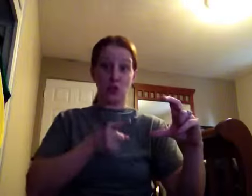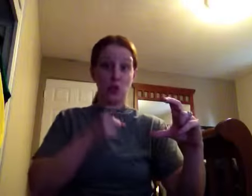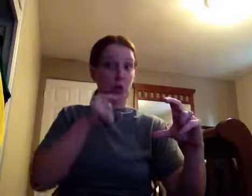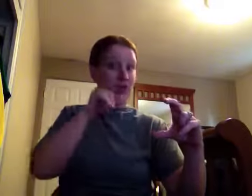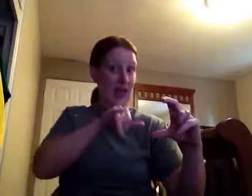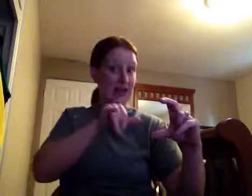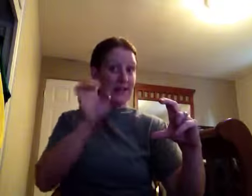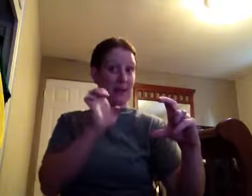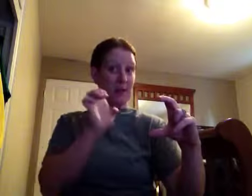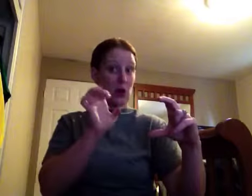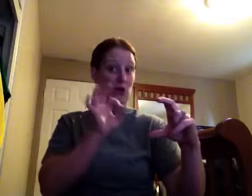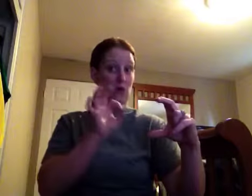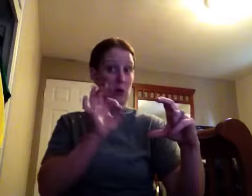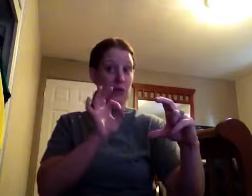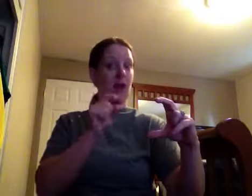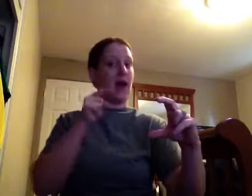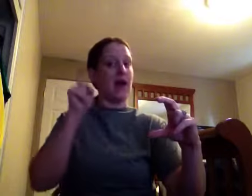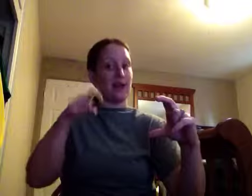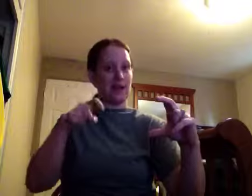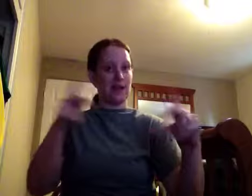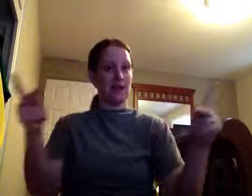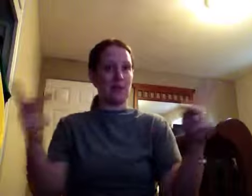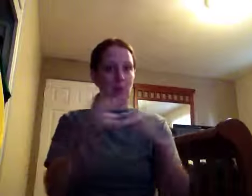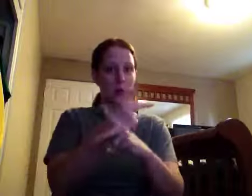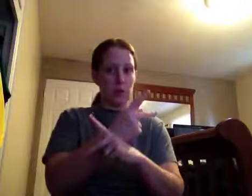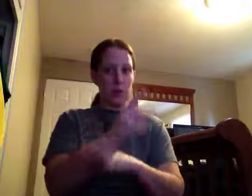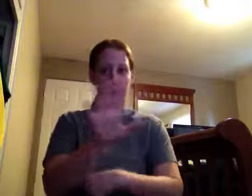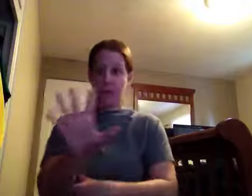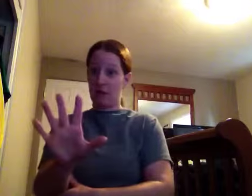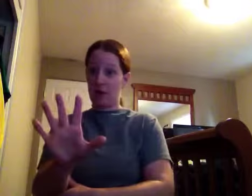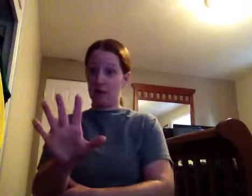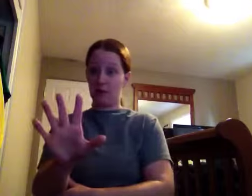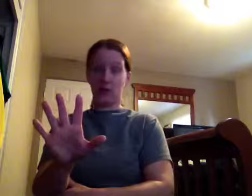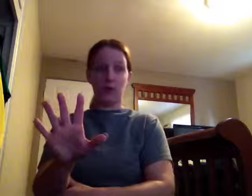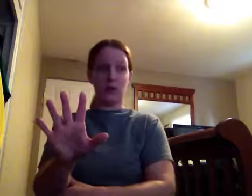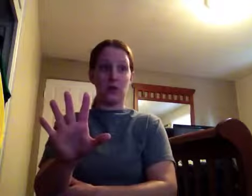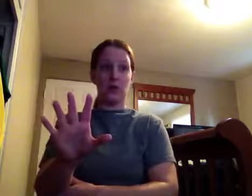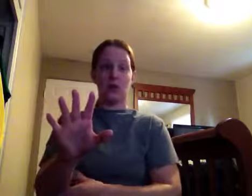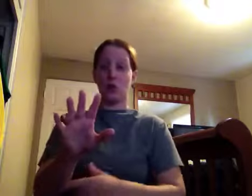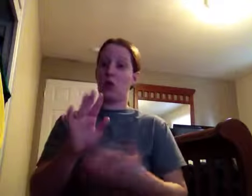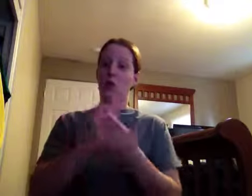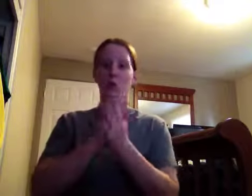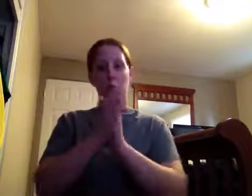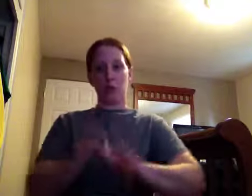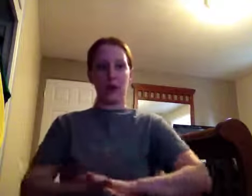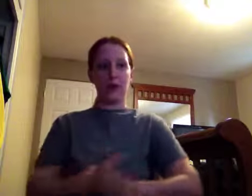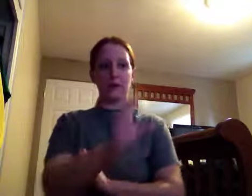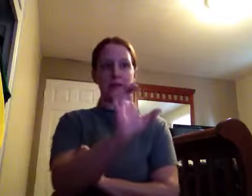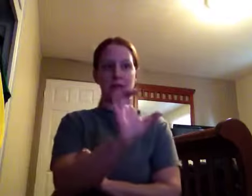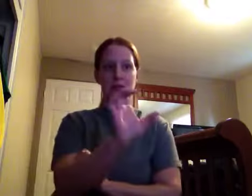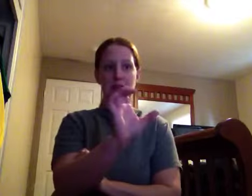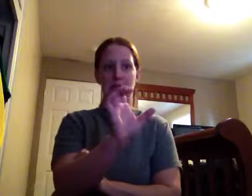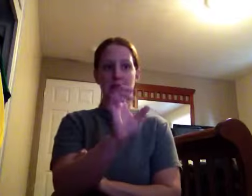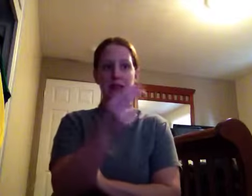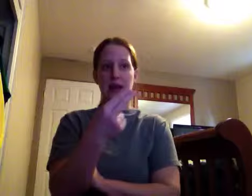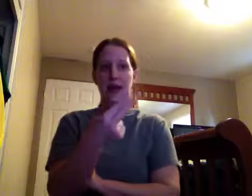my carbon by 5, which would make this CH2O H2O. We'll make this